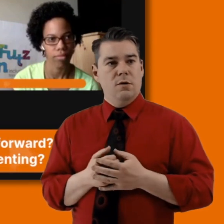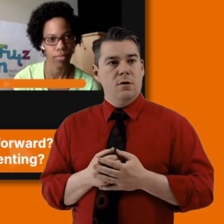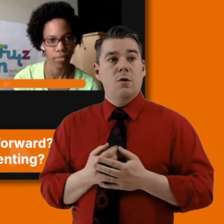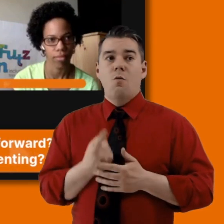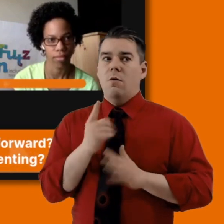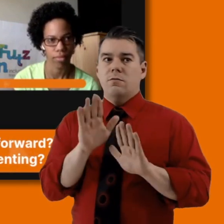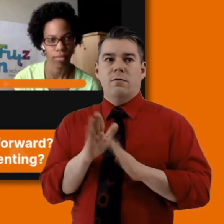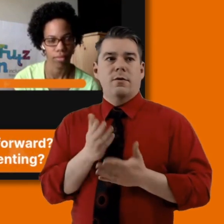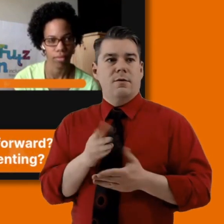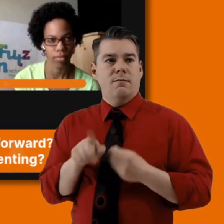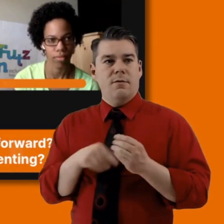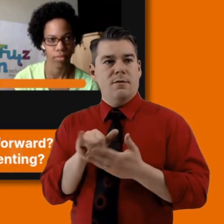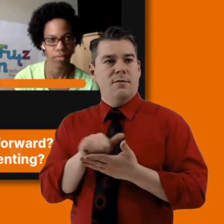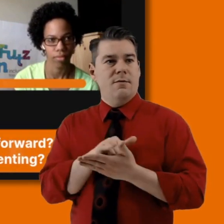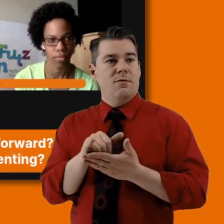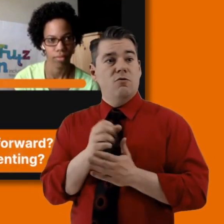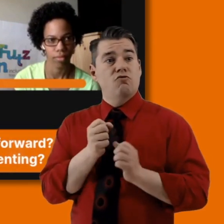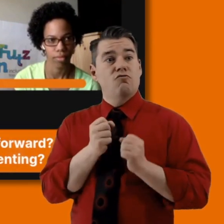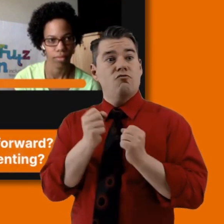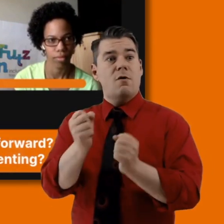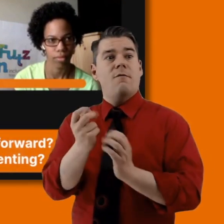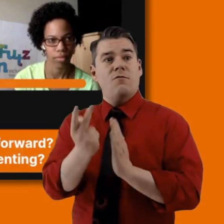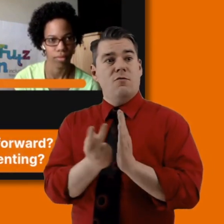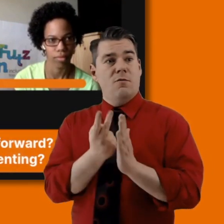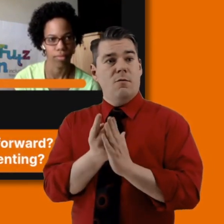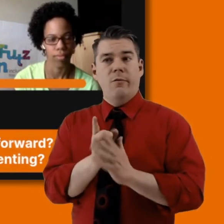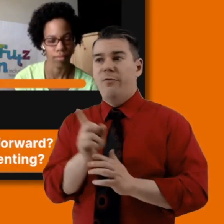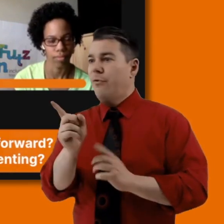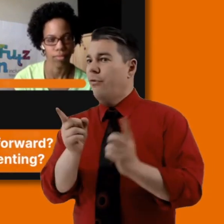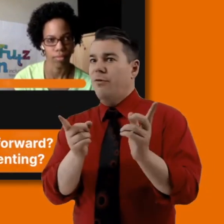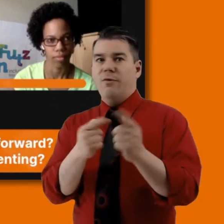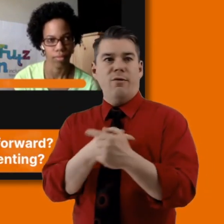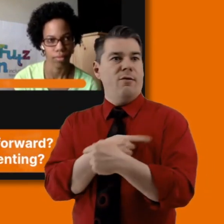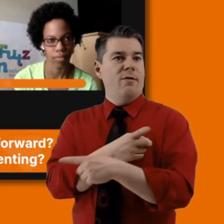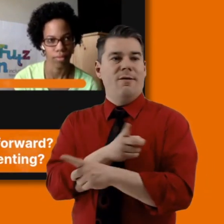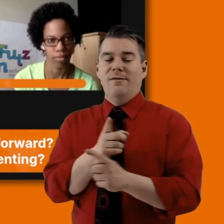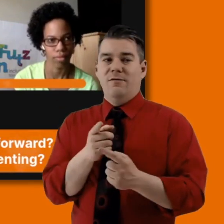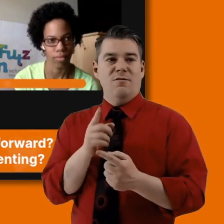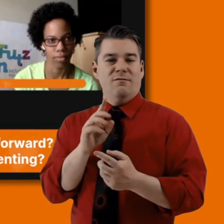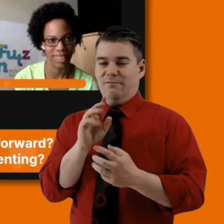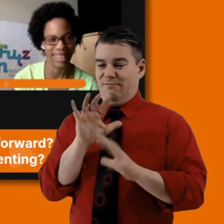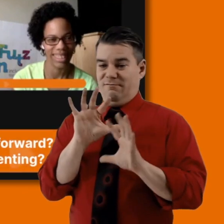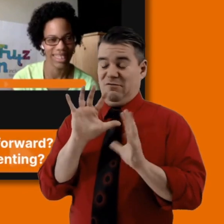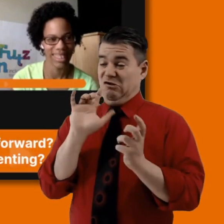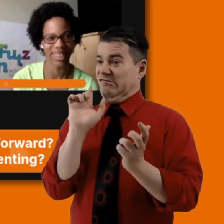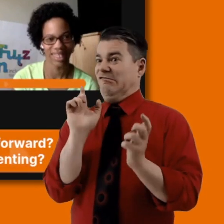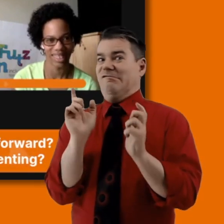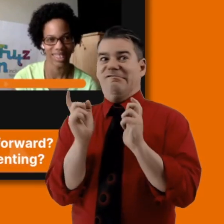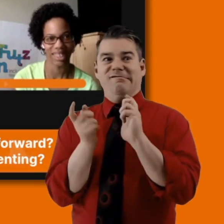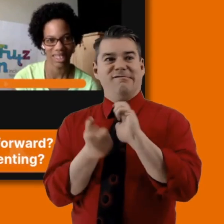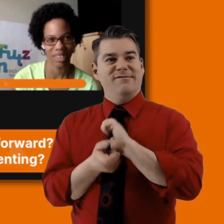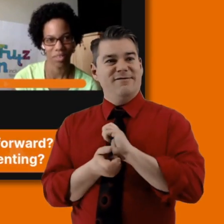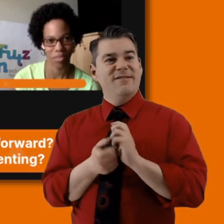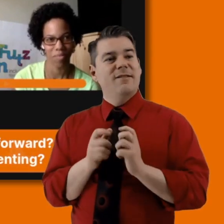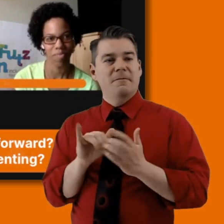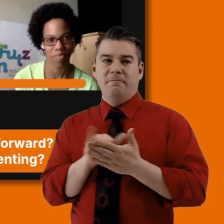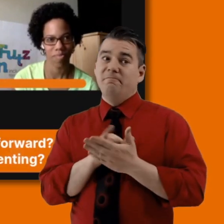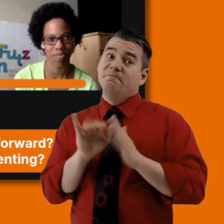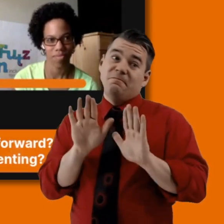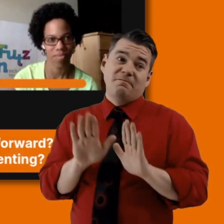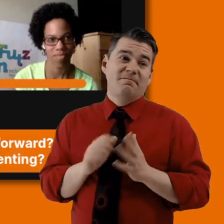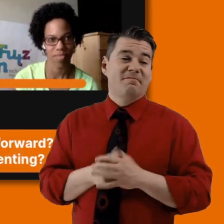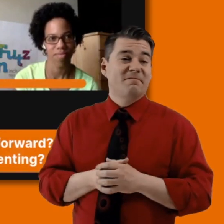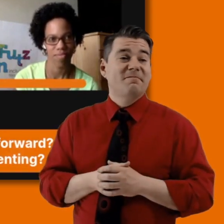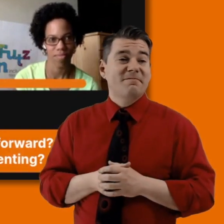about New York is that you drive 2 hours in any direction and you're in a different world. And that's what makes New York so